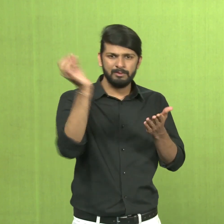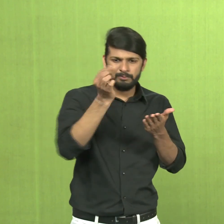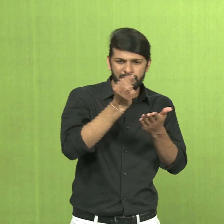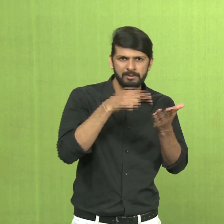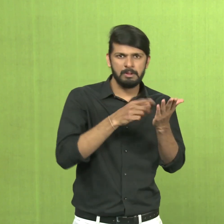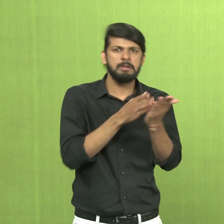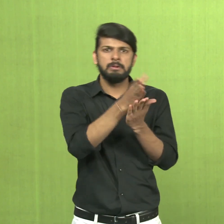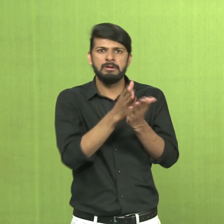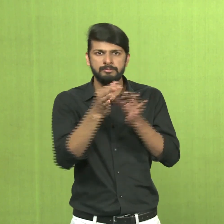method.